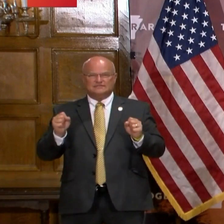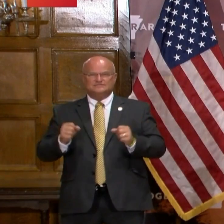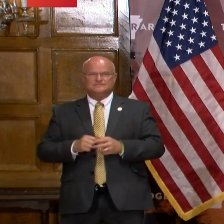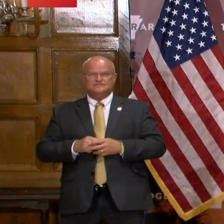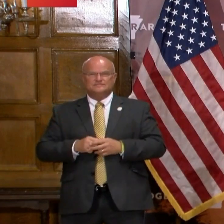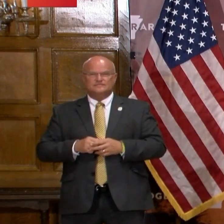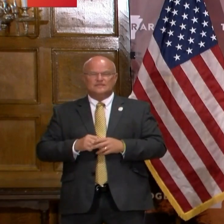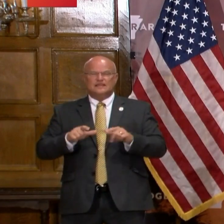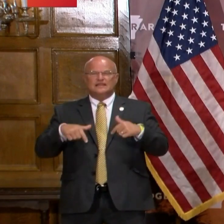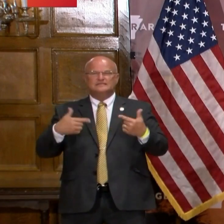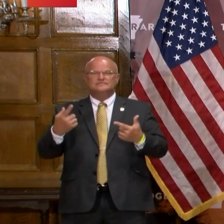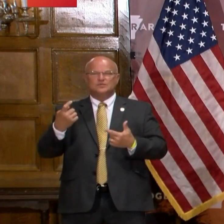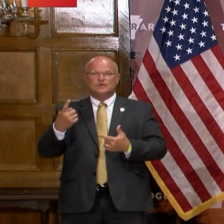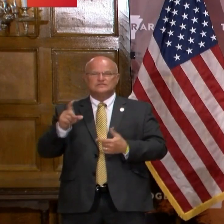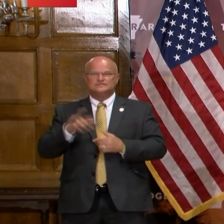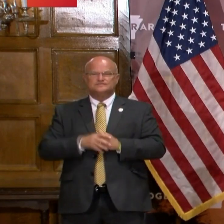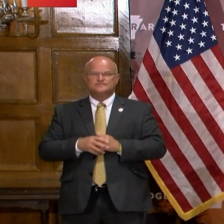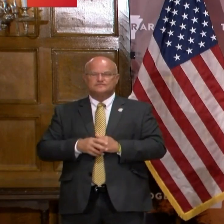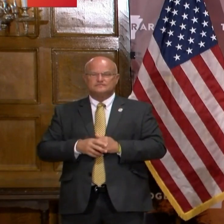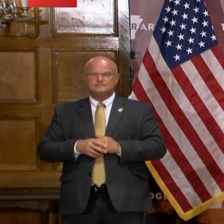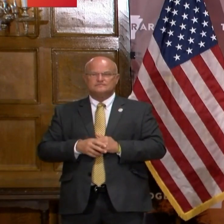this. The next question.